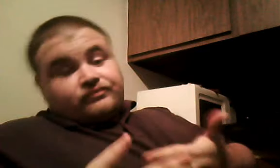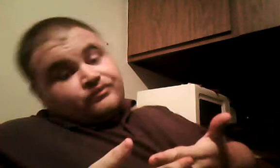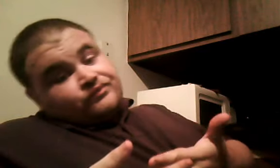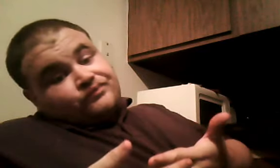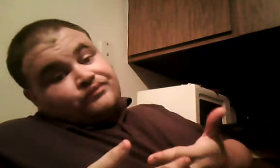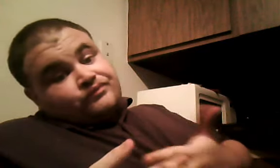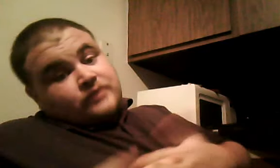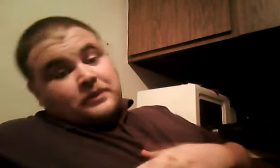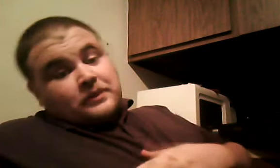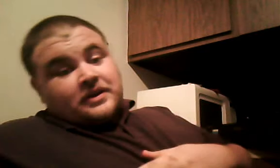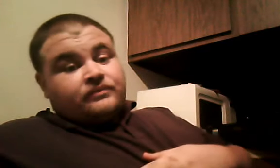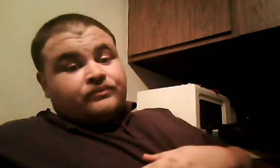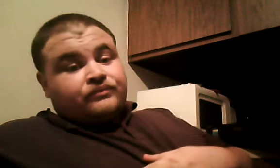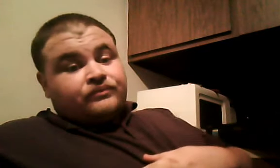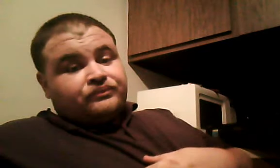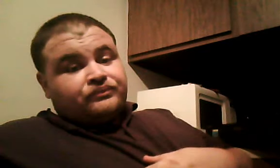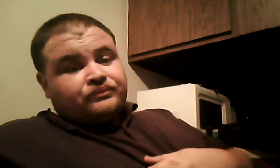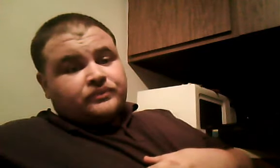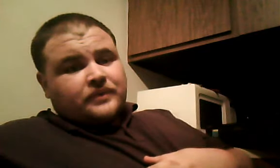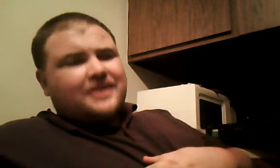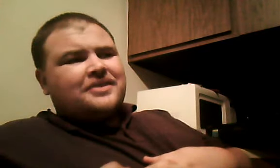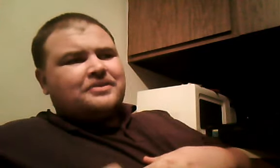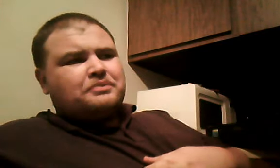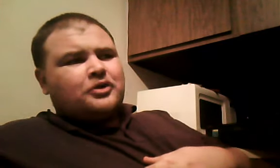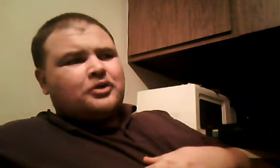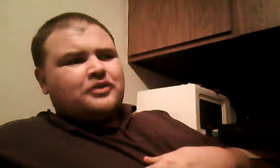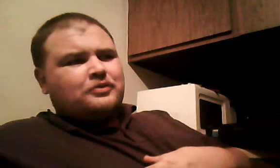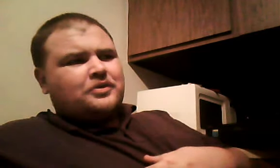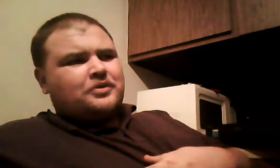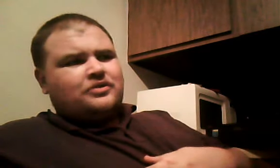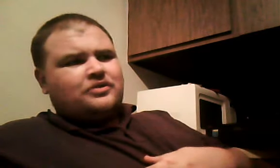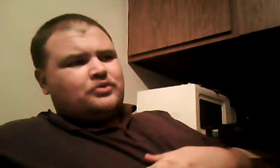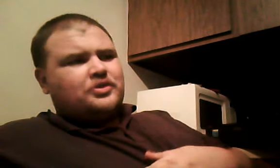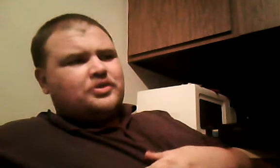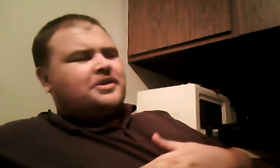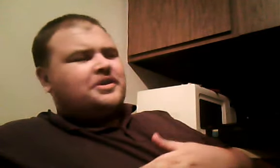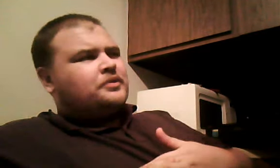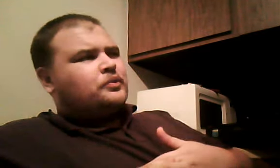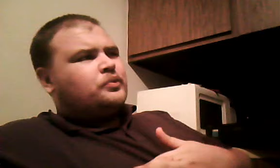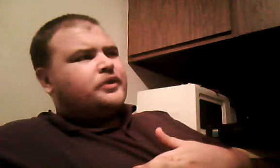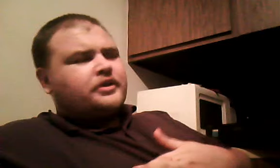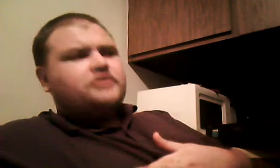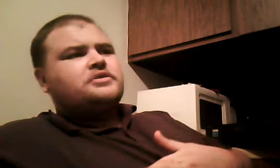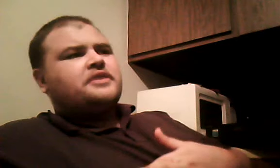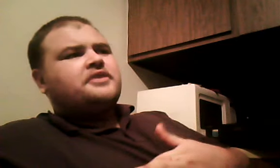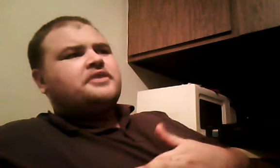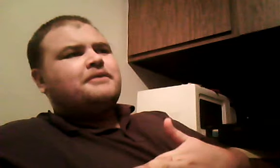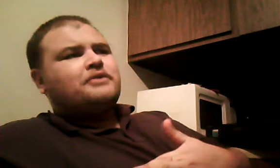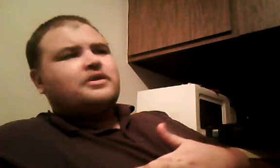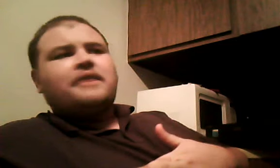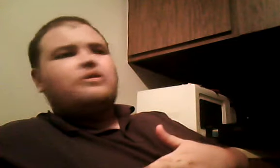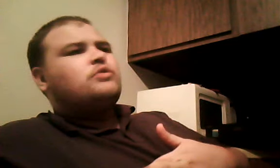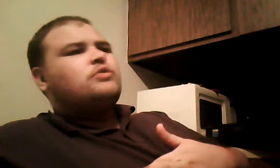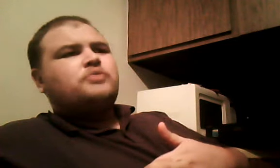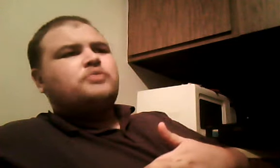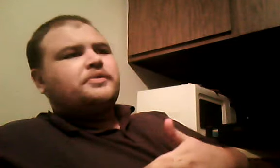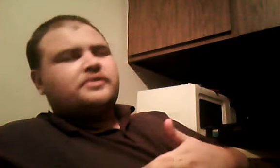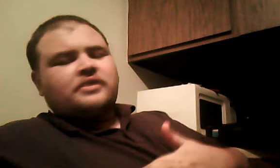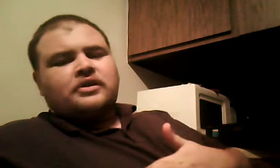I mean, his promos were really weird at times. I have no clue what he was...